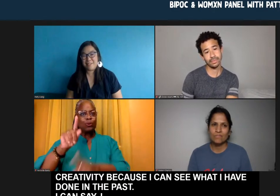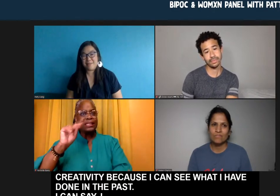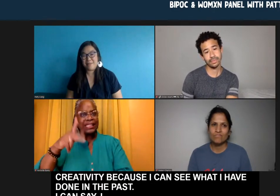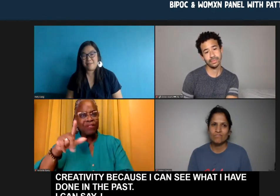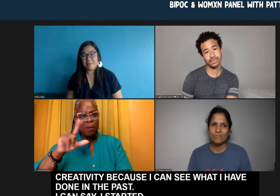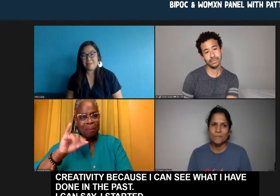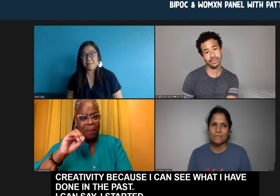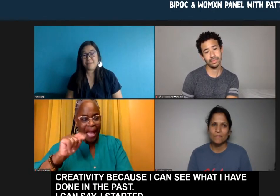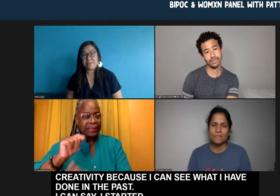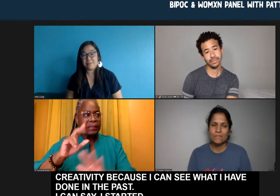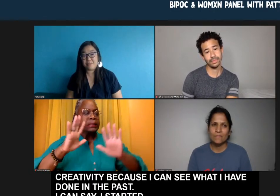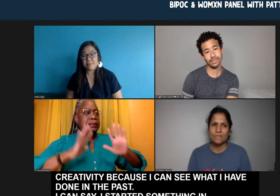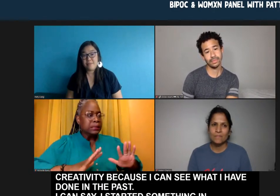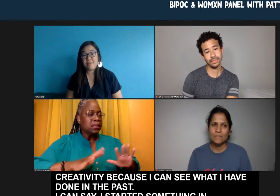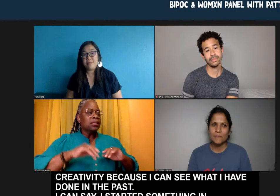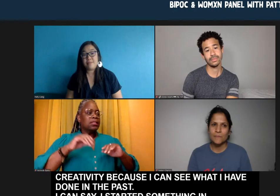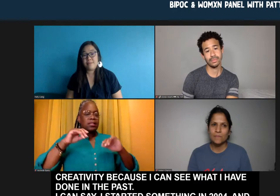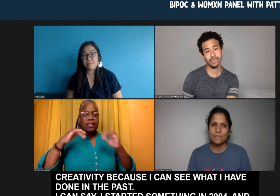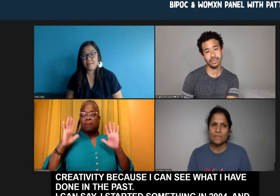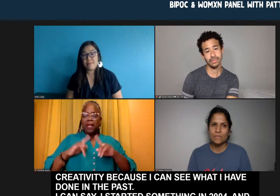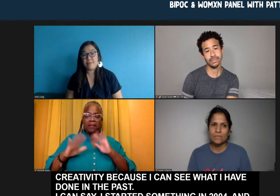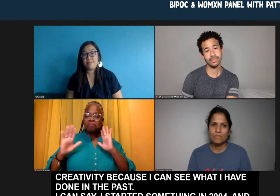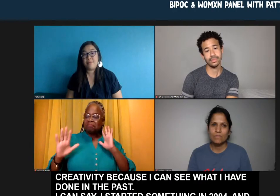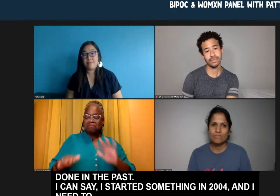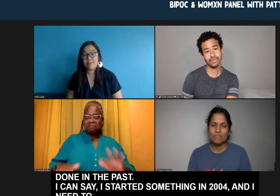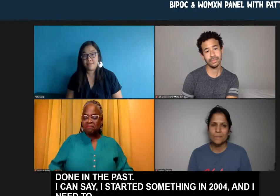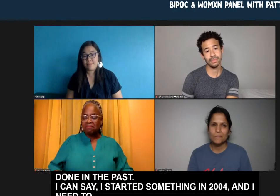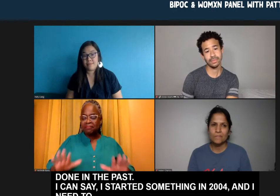finish it. But also I'm doing my TV pilot,